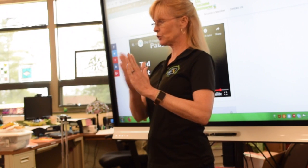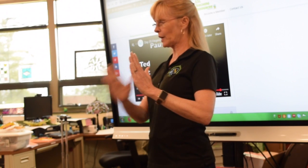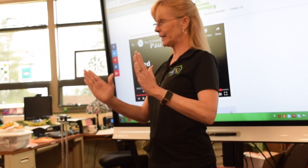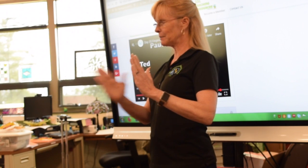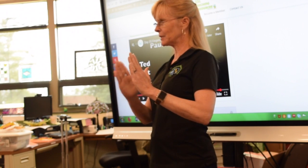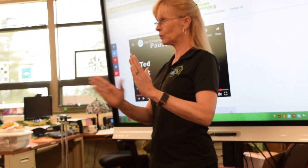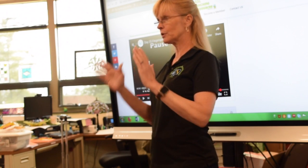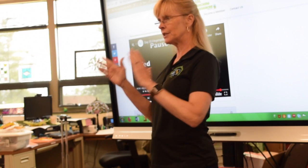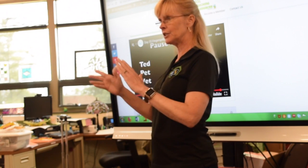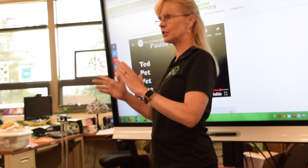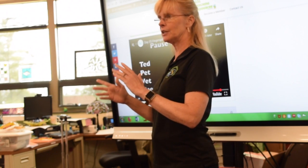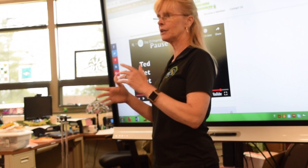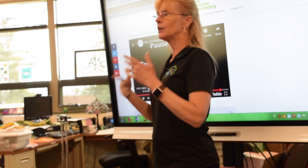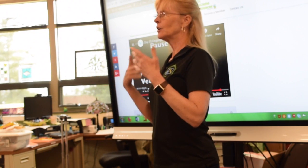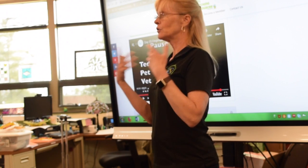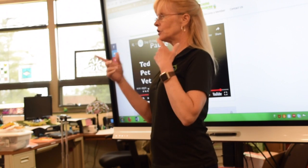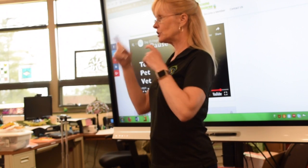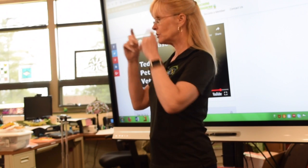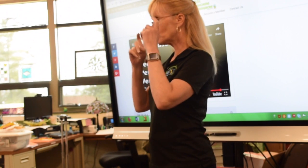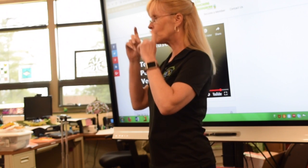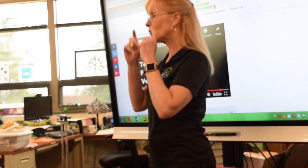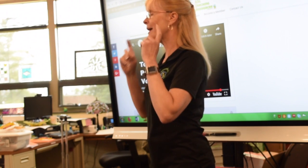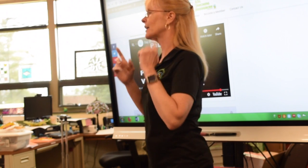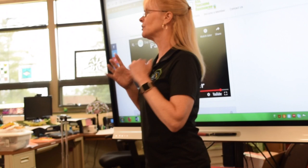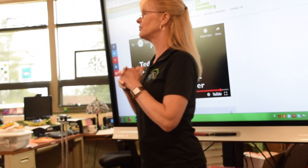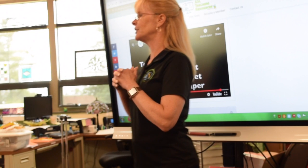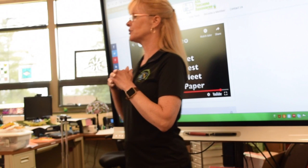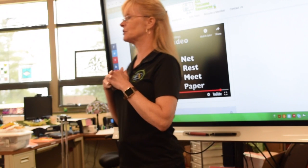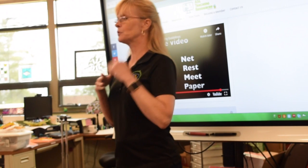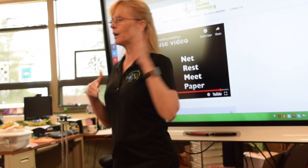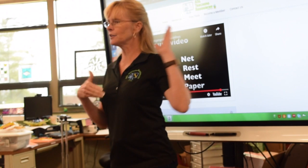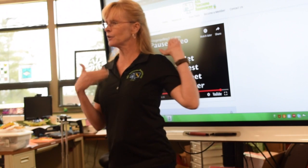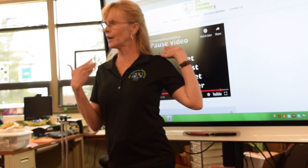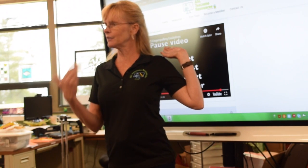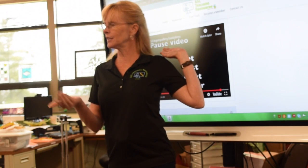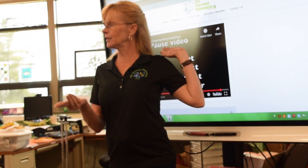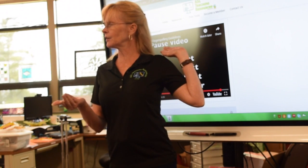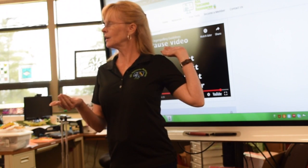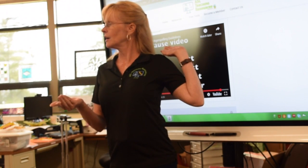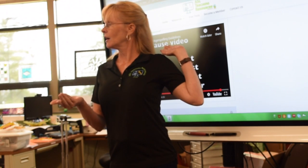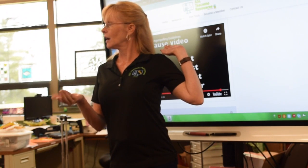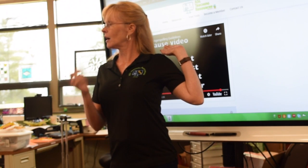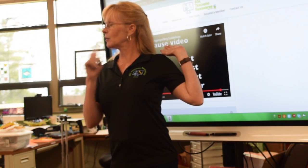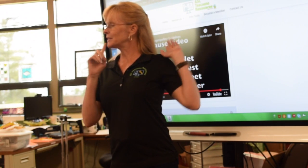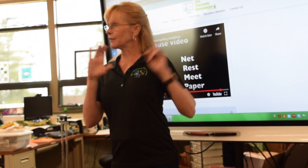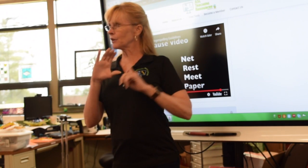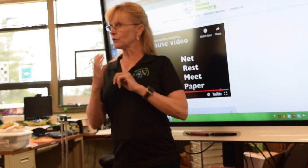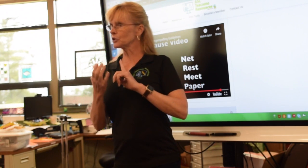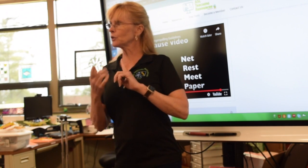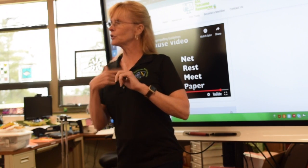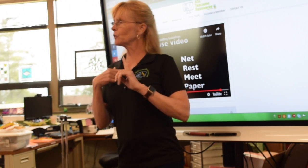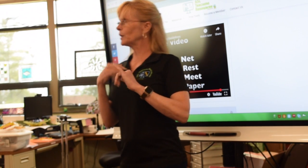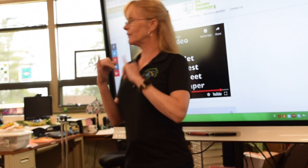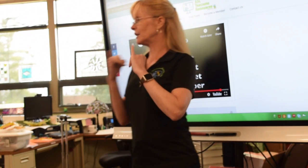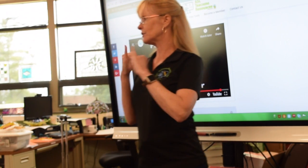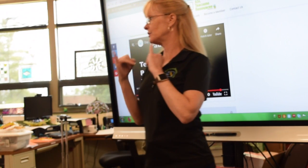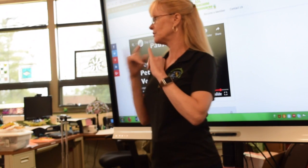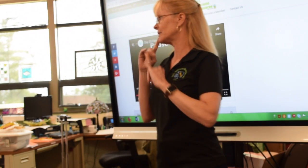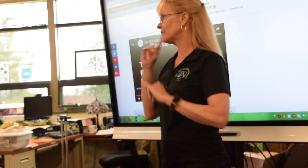right in the middle. We're teaching more grammatical features. We also have in here deaf culture, so we have interviewed deaf